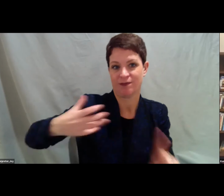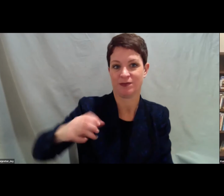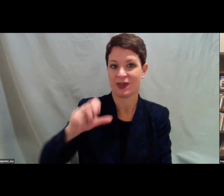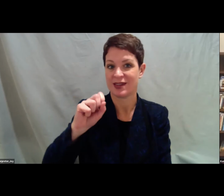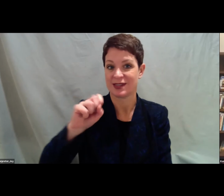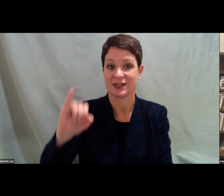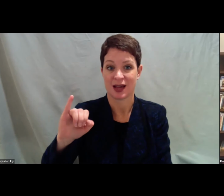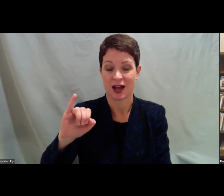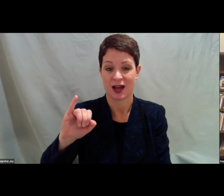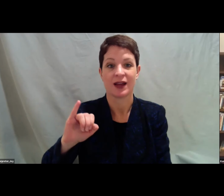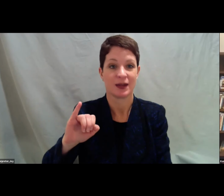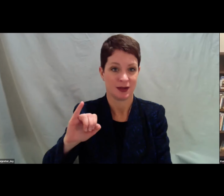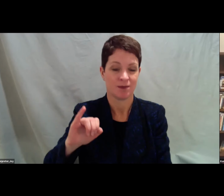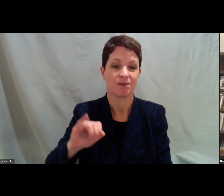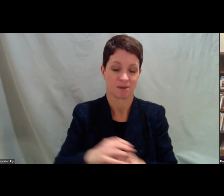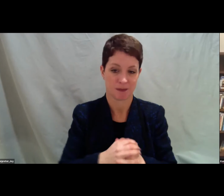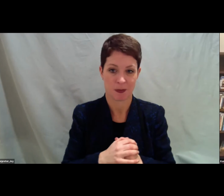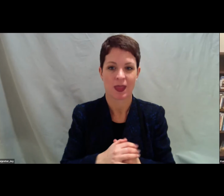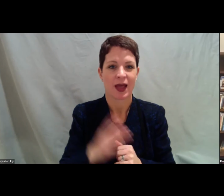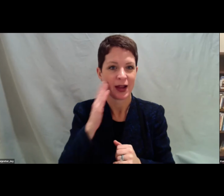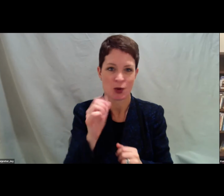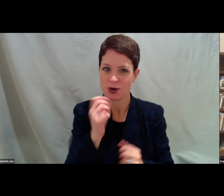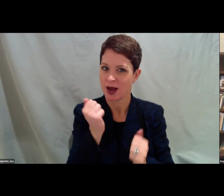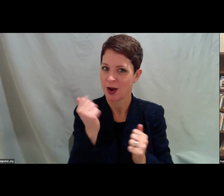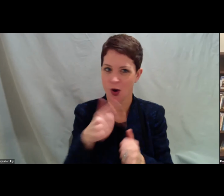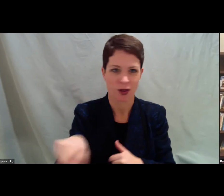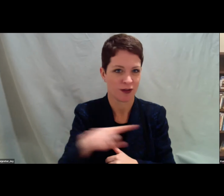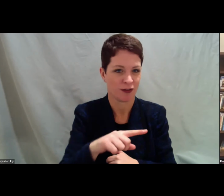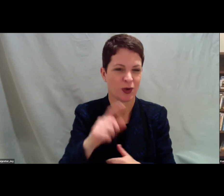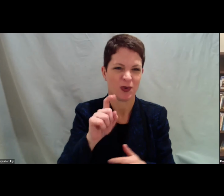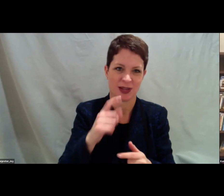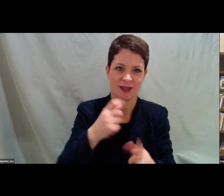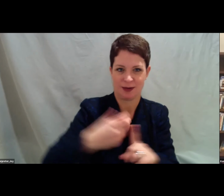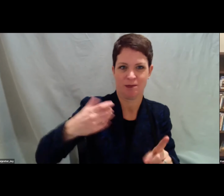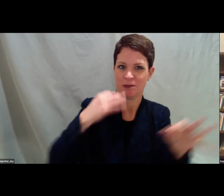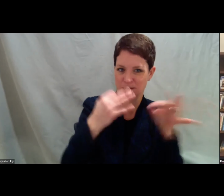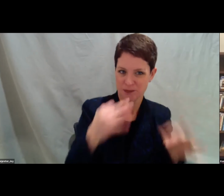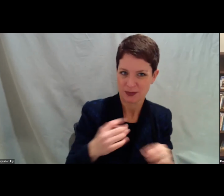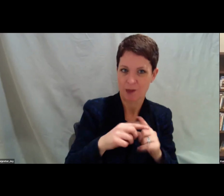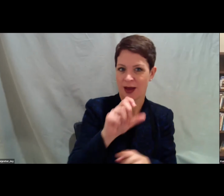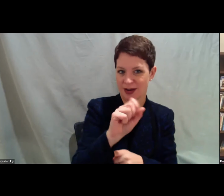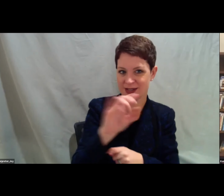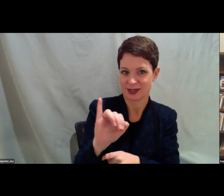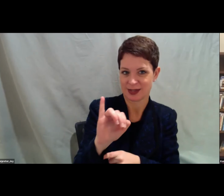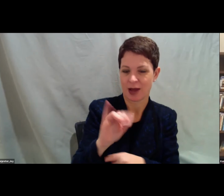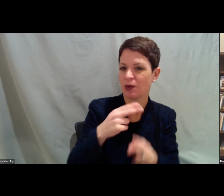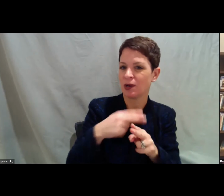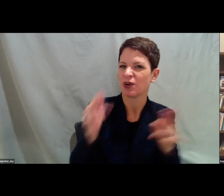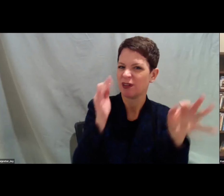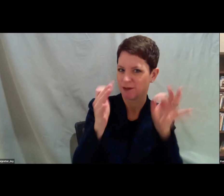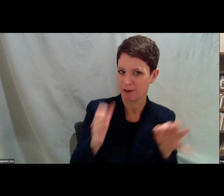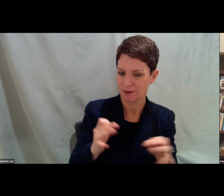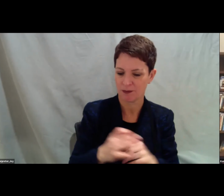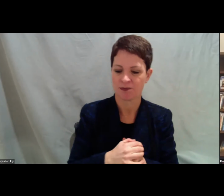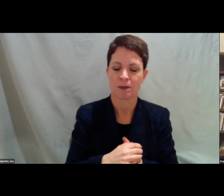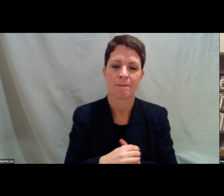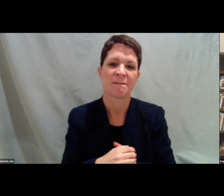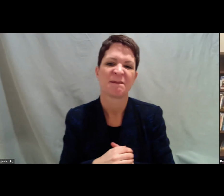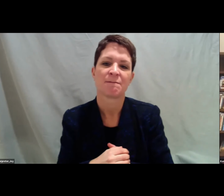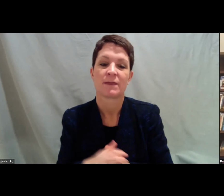use the acronym SSI. I know not everyone in the group needs this, but just a brief explainer.